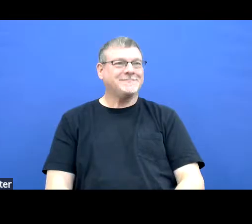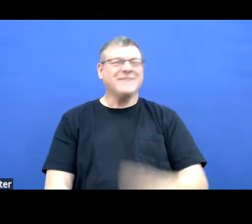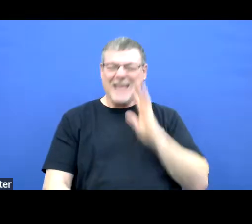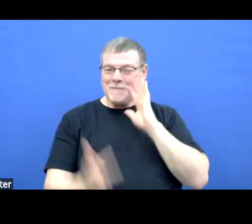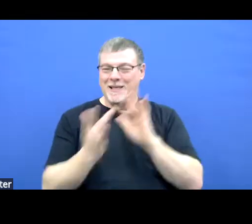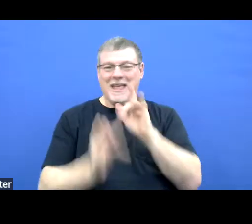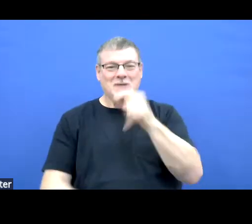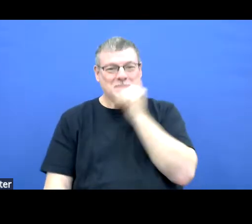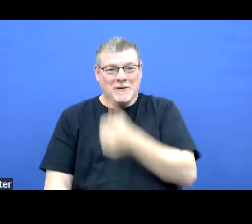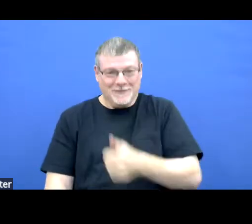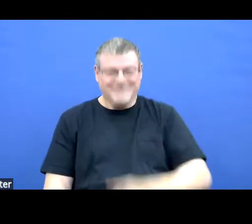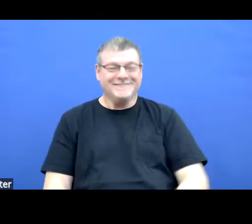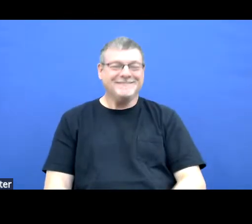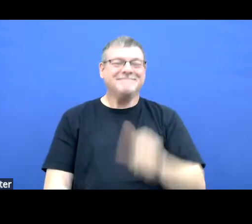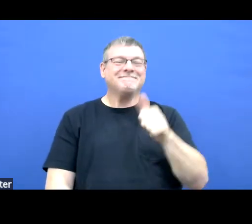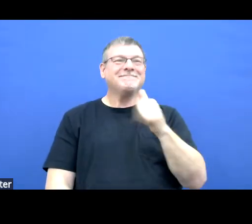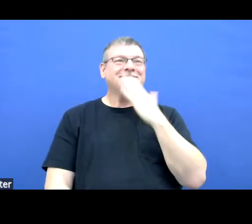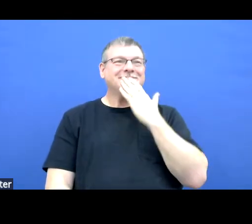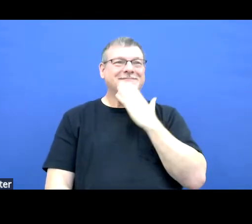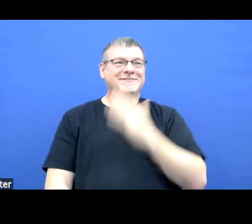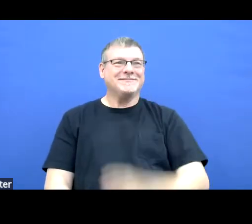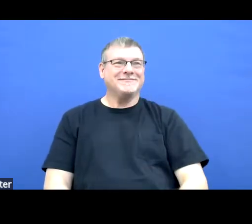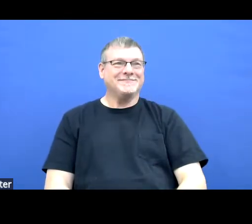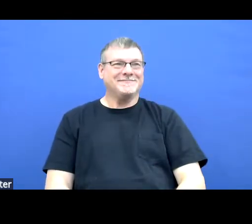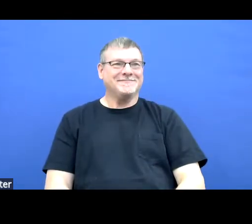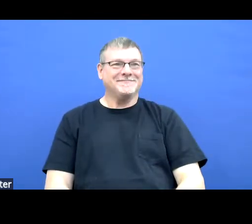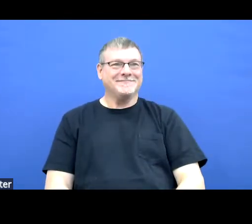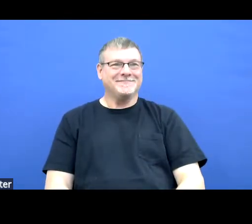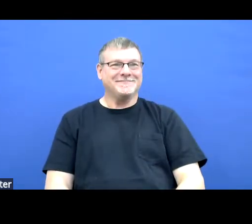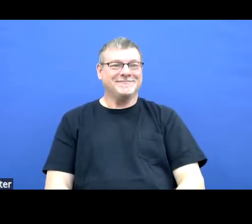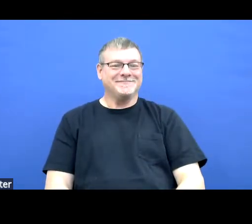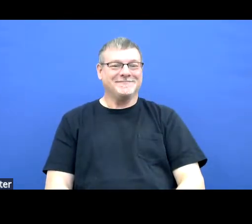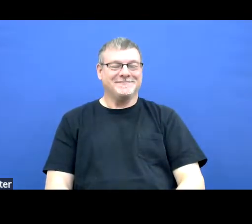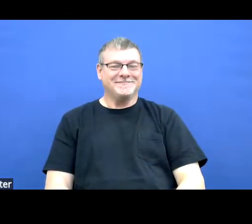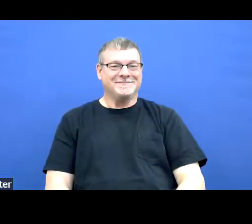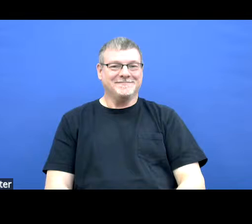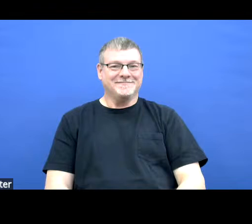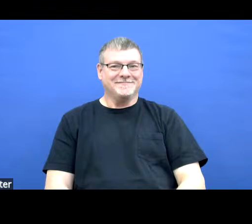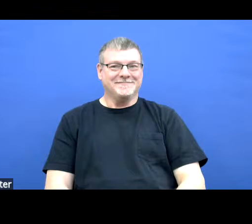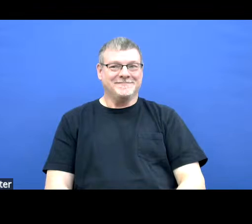Perfect. All right, thank you. Yeah. Thank you, Reverend. Thank you.